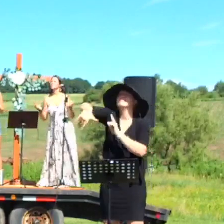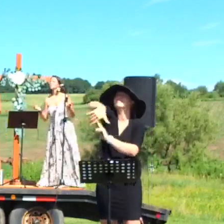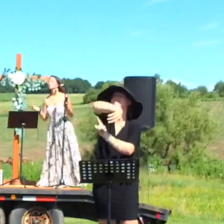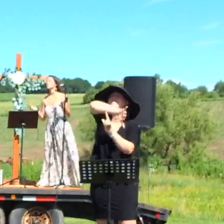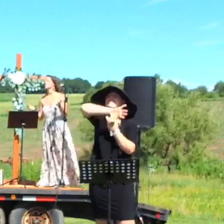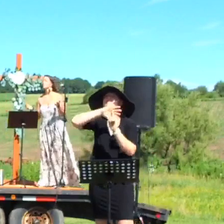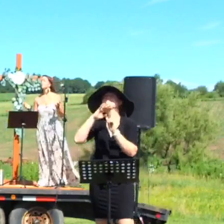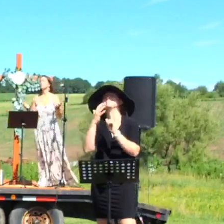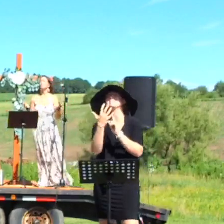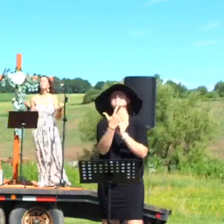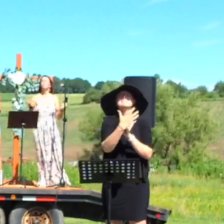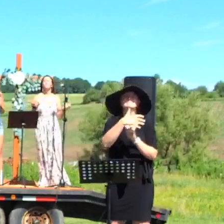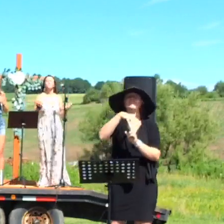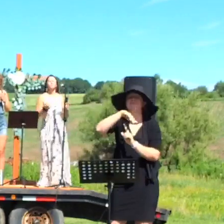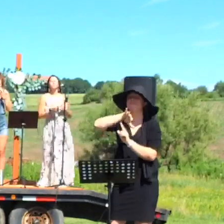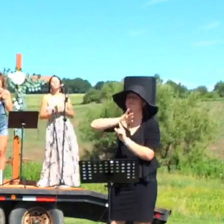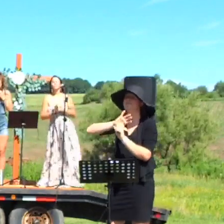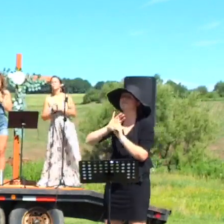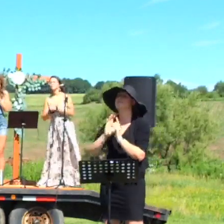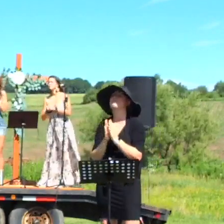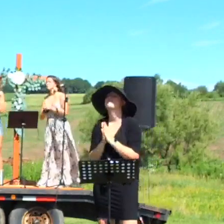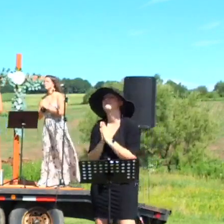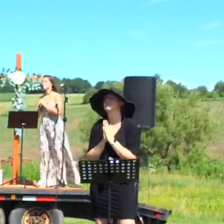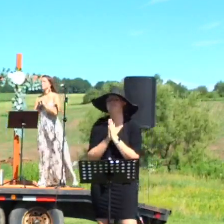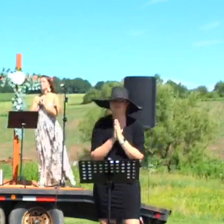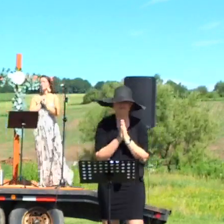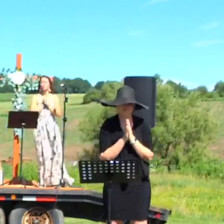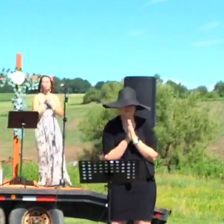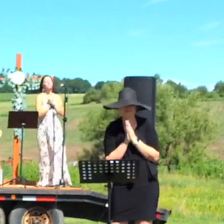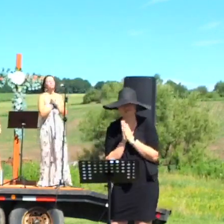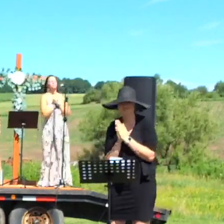presence, Lord.